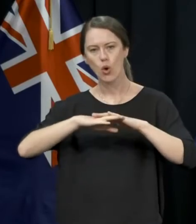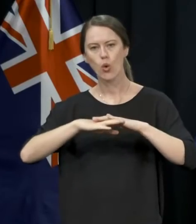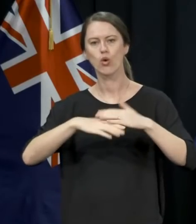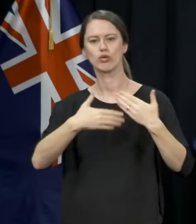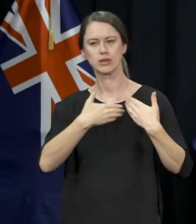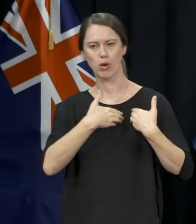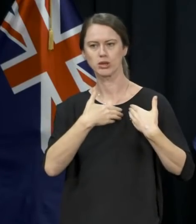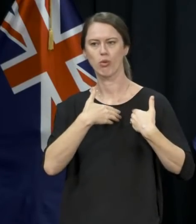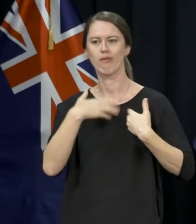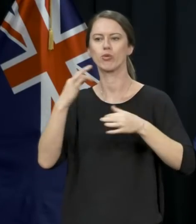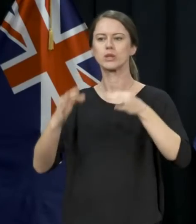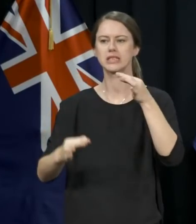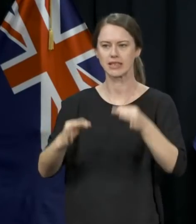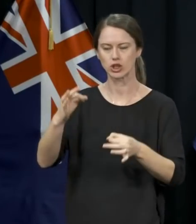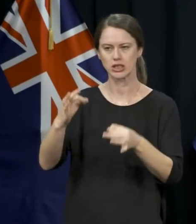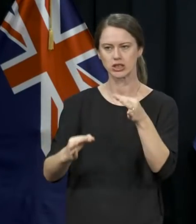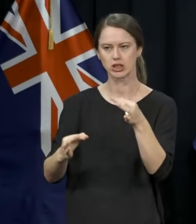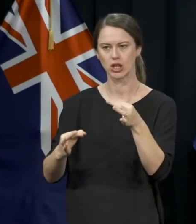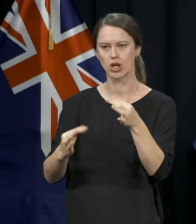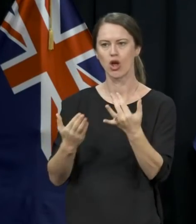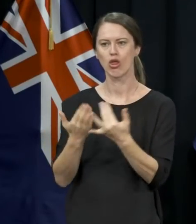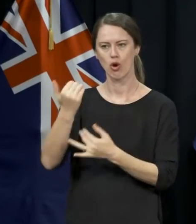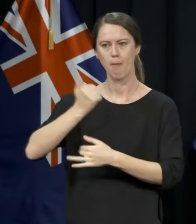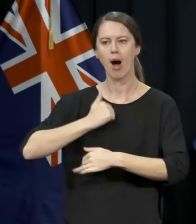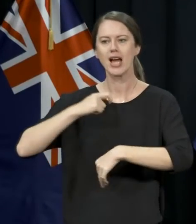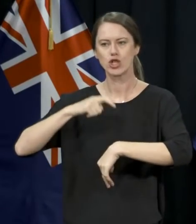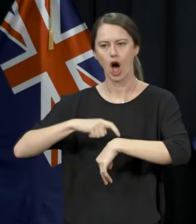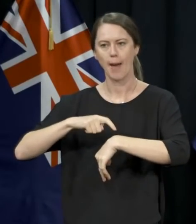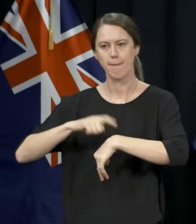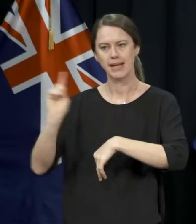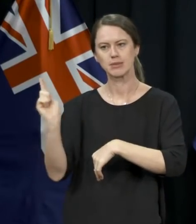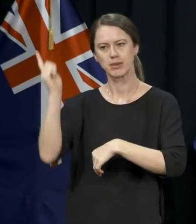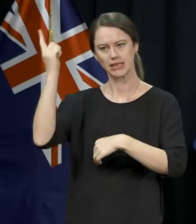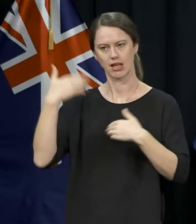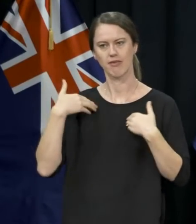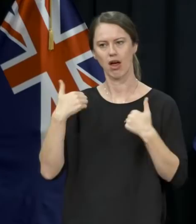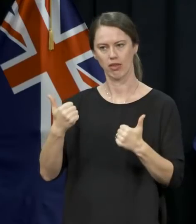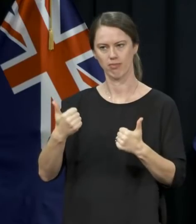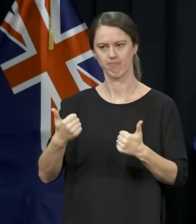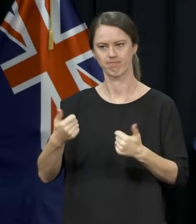decisions made and taken during my time as Minister of Health.